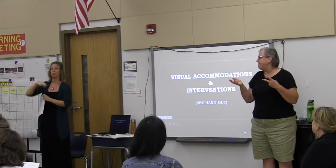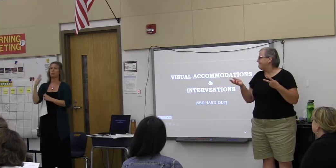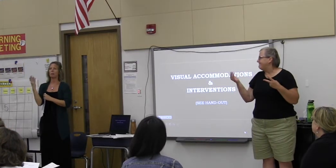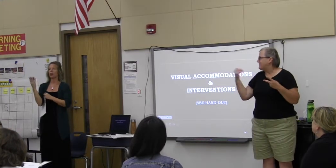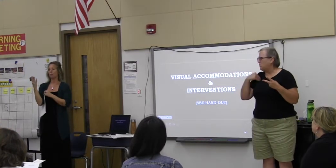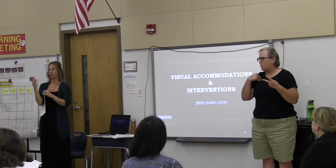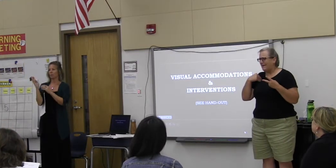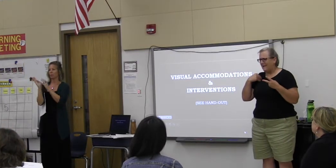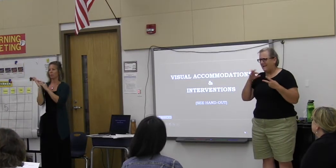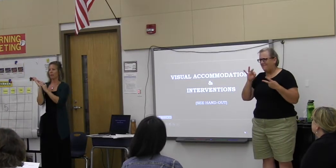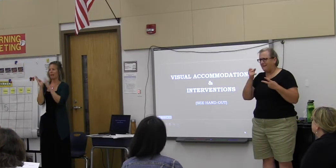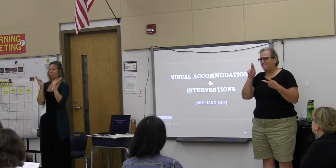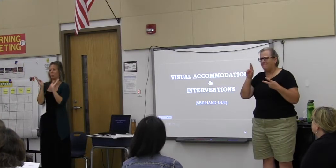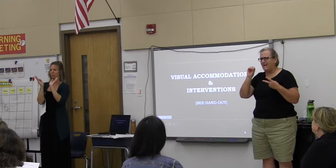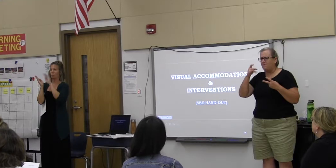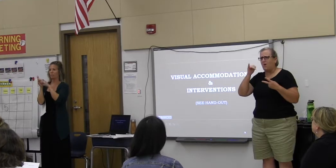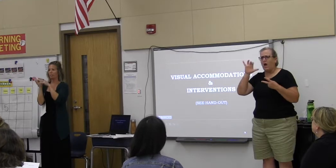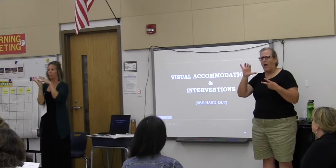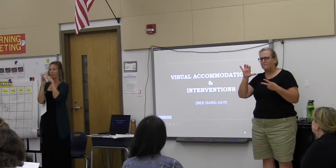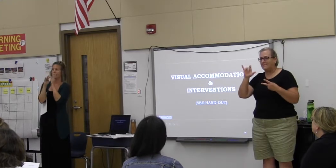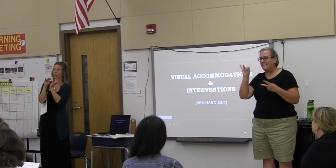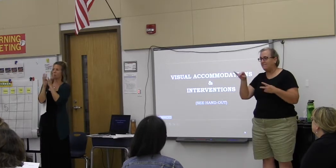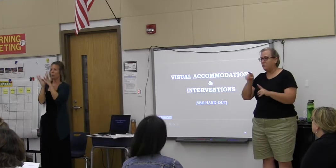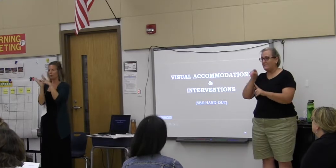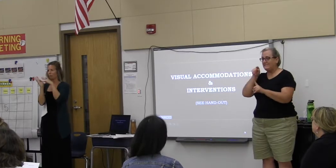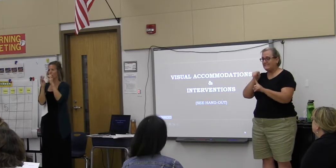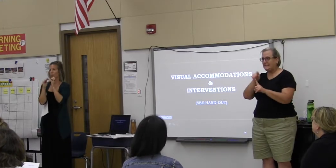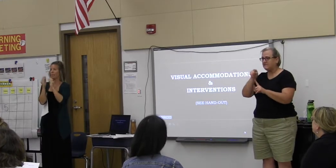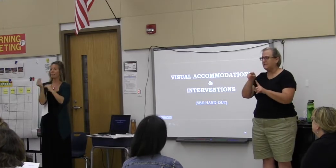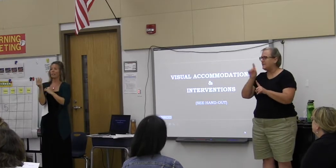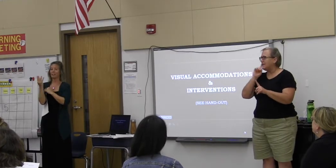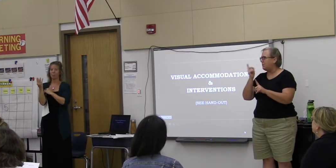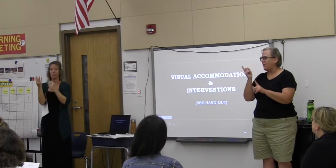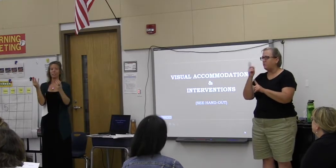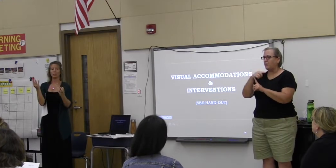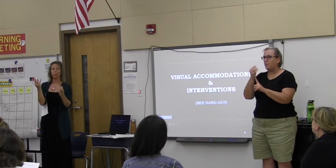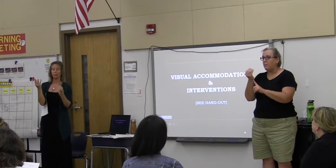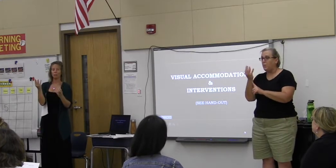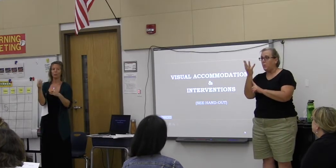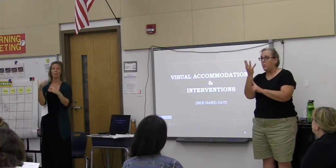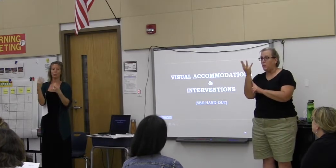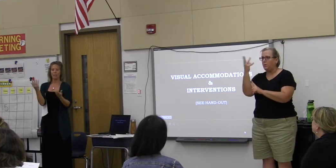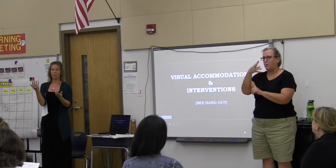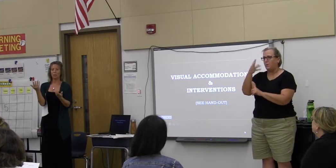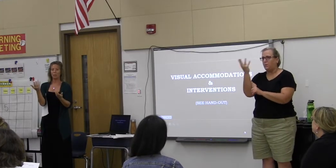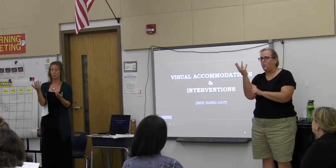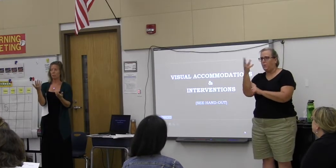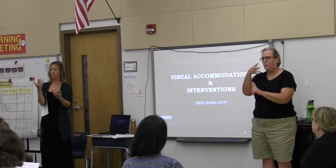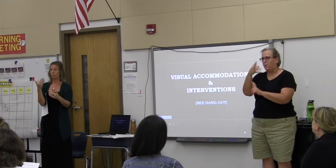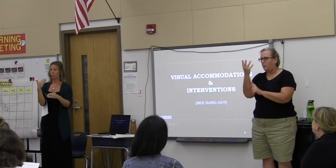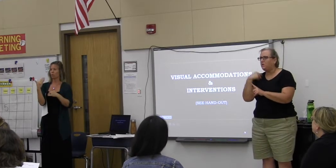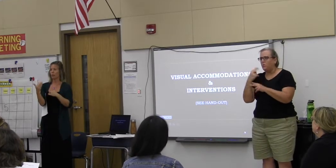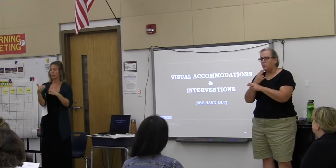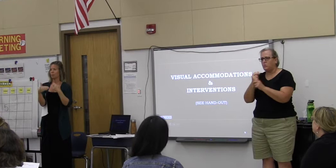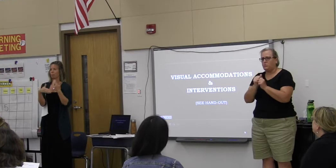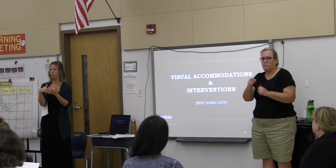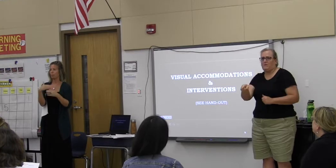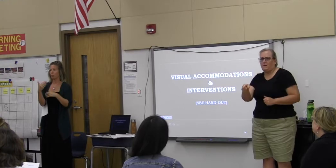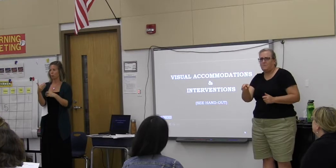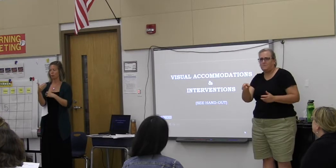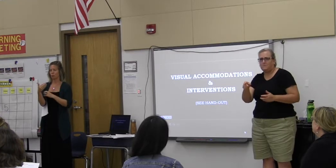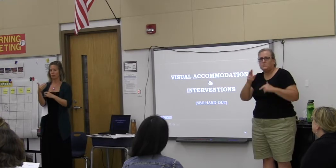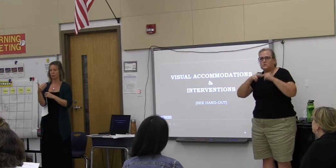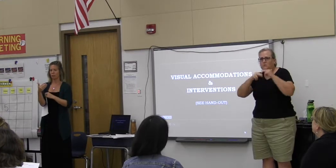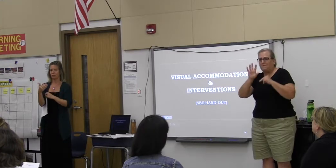we have a little fiber optic toy that we have where if you hit it, it goes back and forth and it lights up and it's blue. So that's why we use that with him to try to